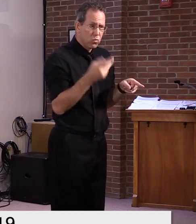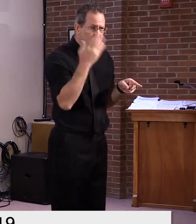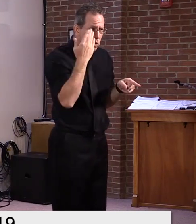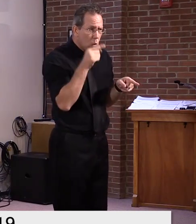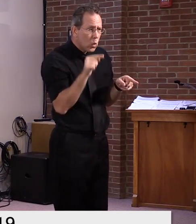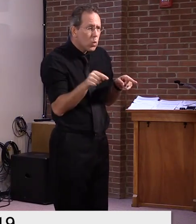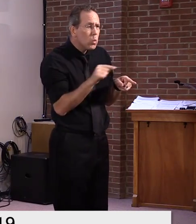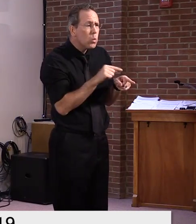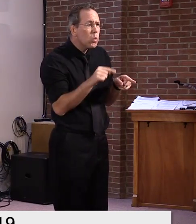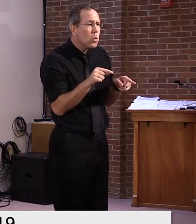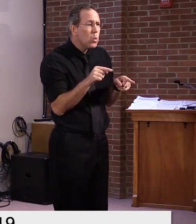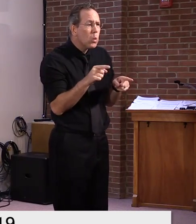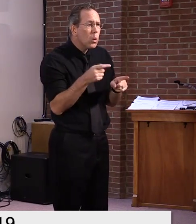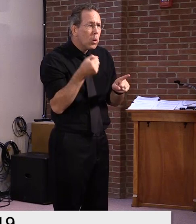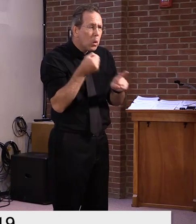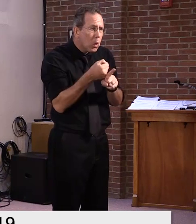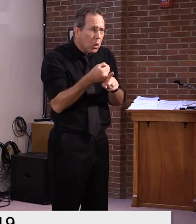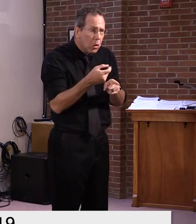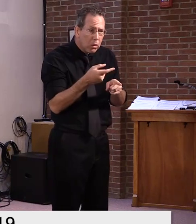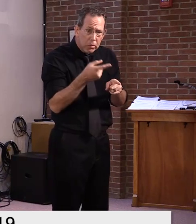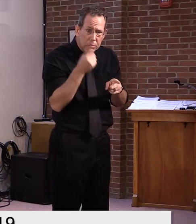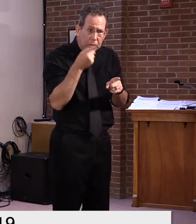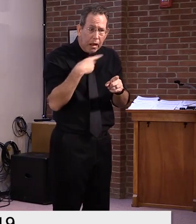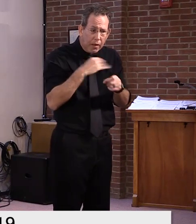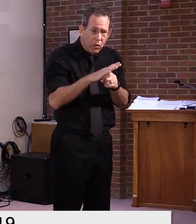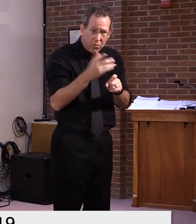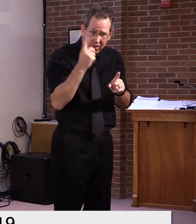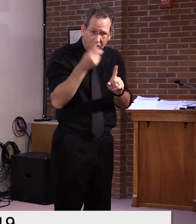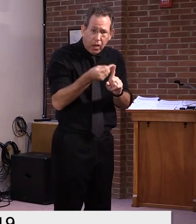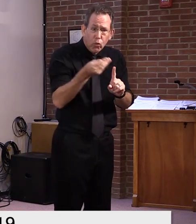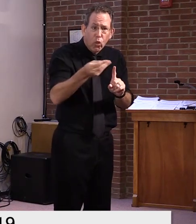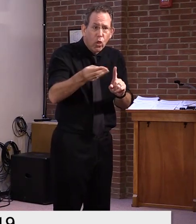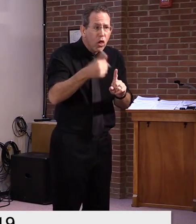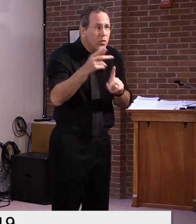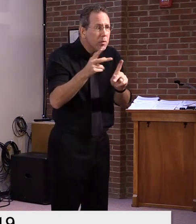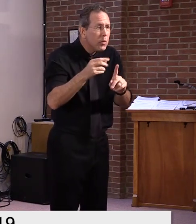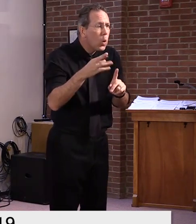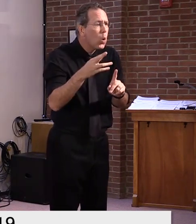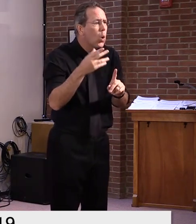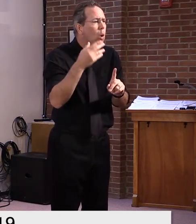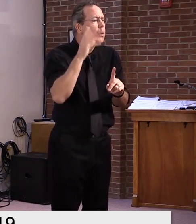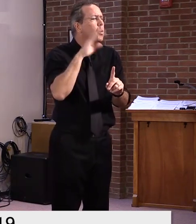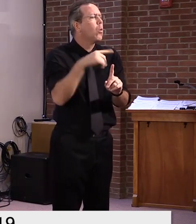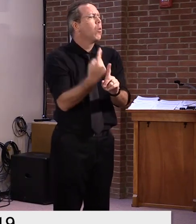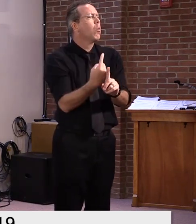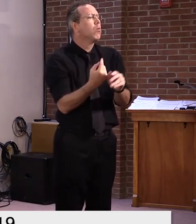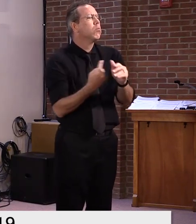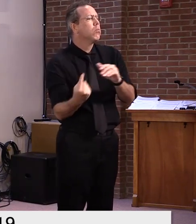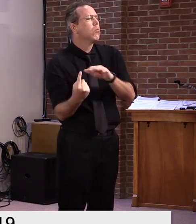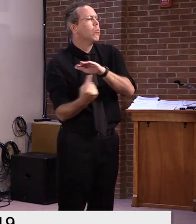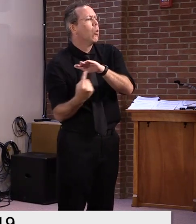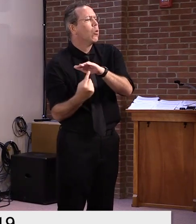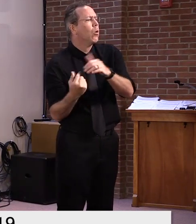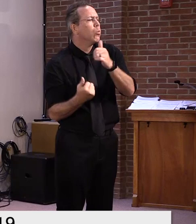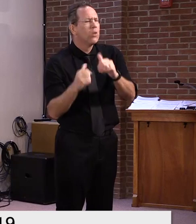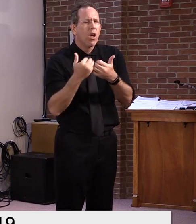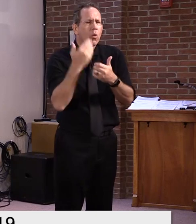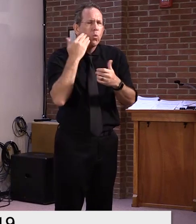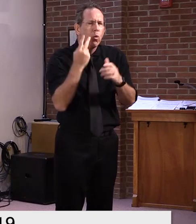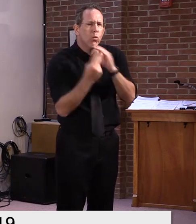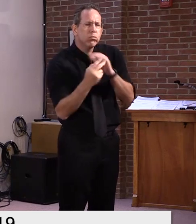much concern there is at the moment about the possibility of expecting any more positive cases to come? Well, we have